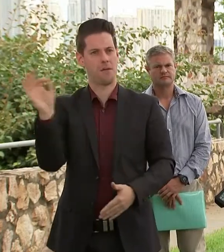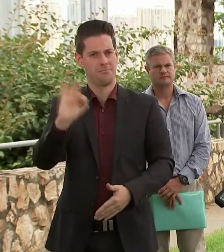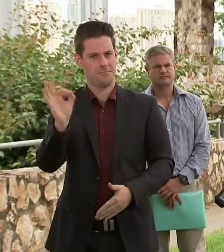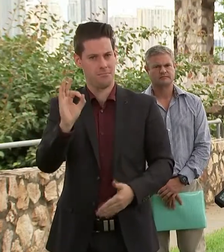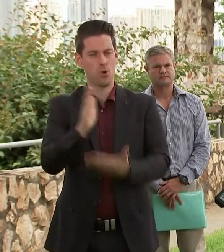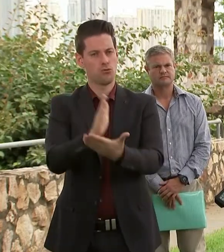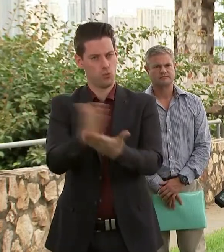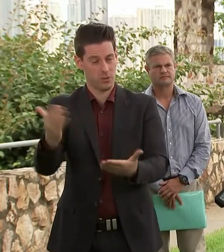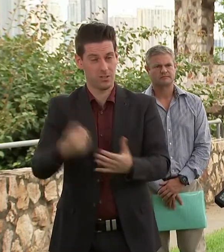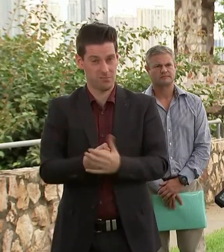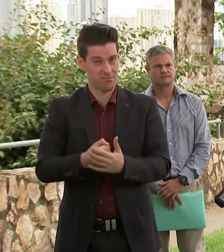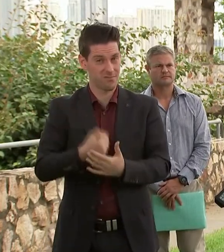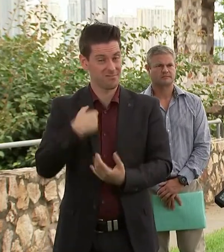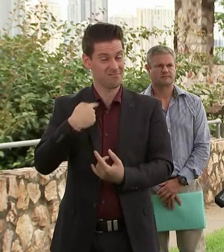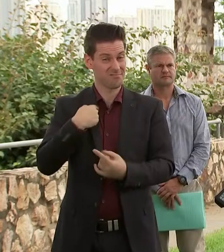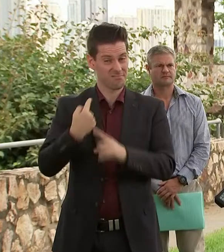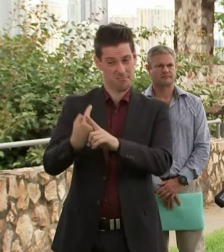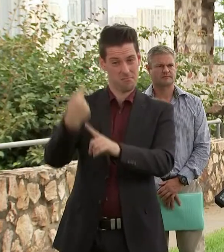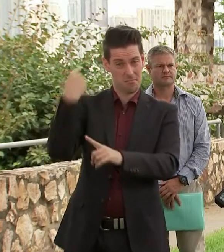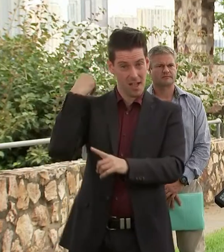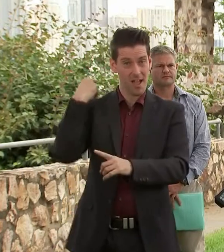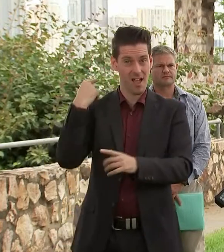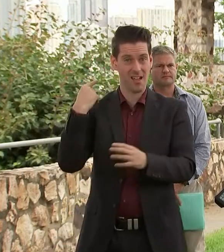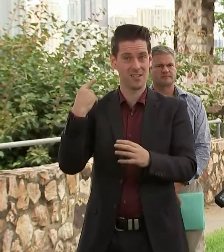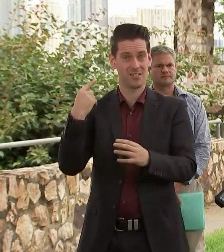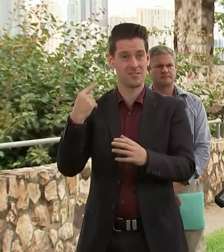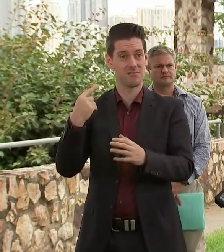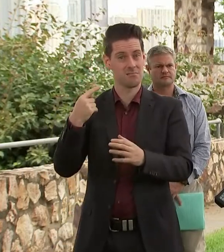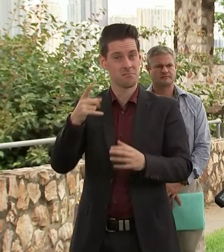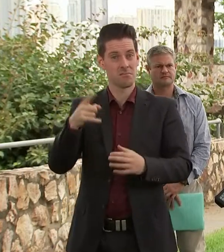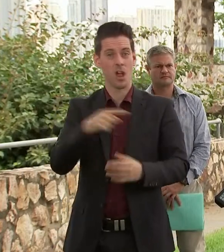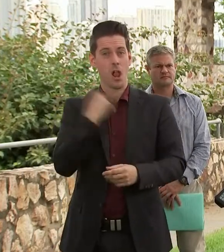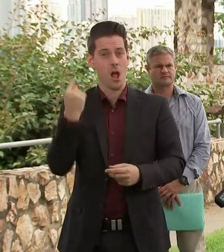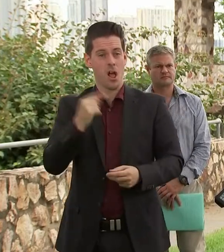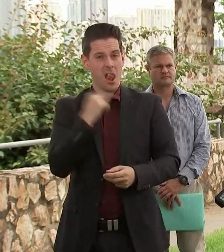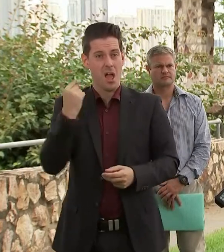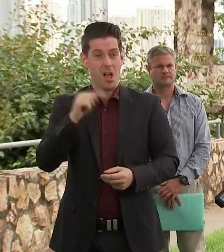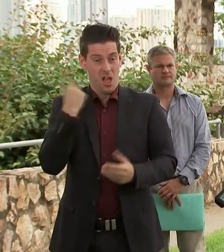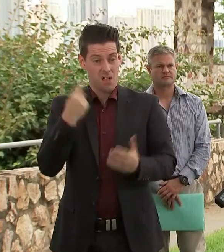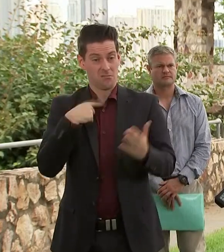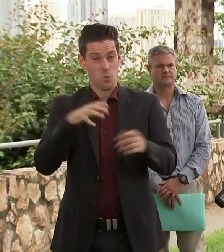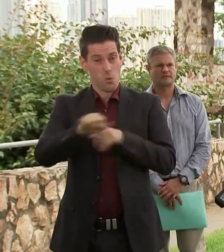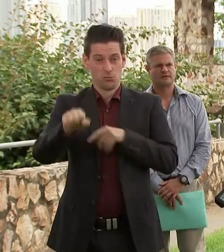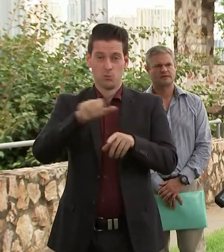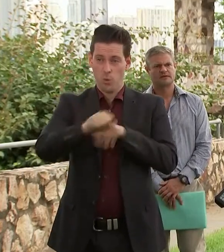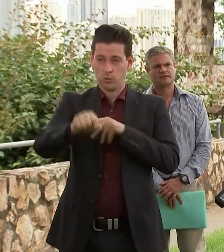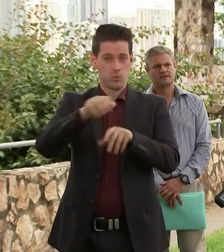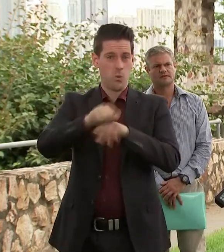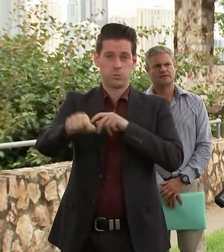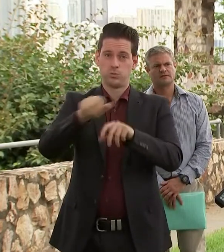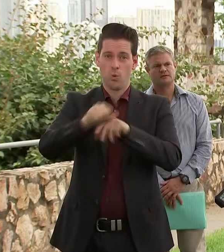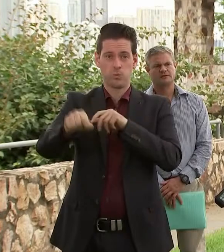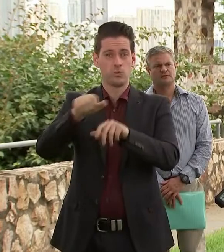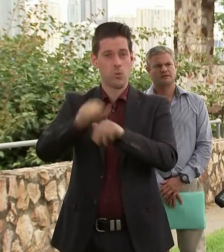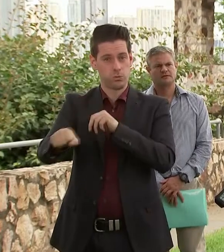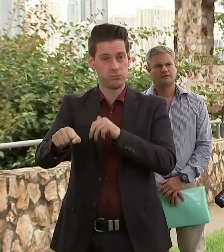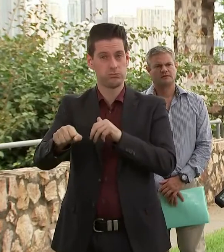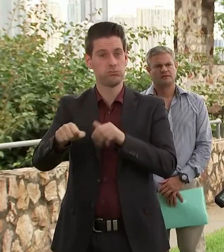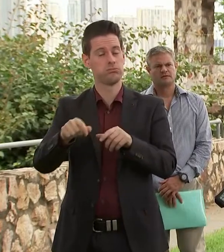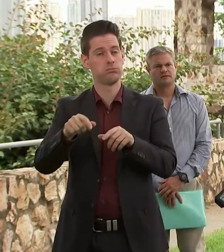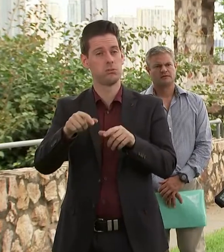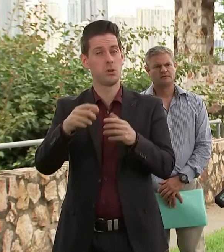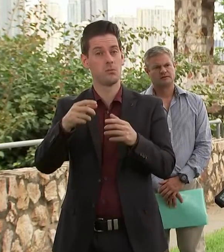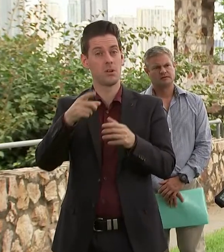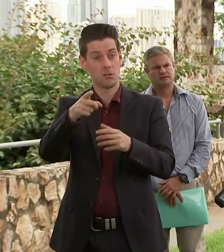Many instances we've had where people have been reported for not being truthful and not telling us, what the truth is. And as a result, there